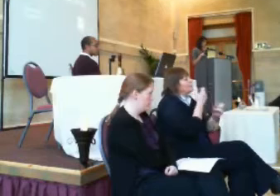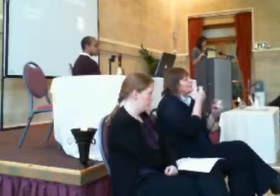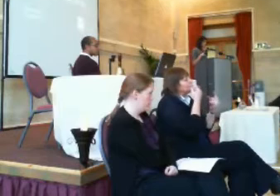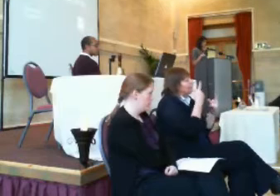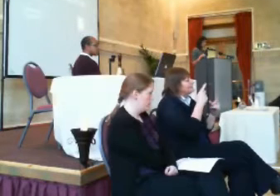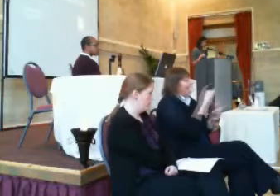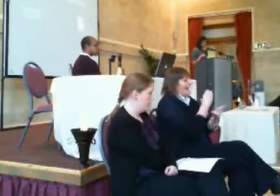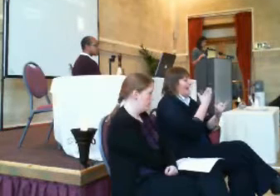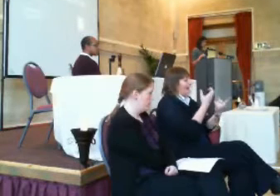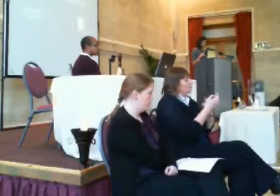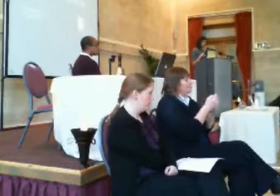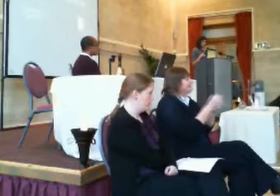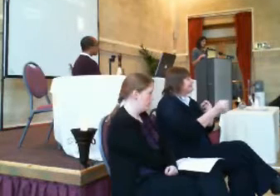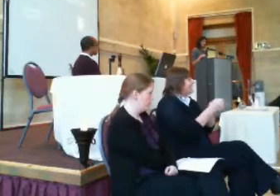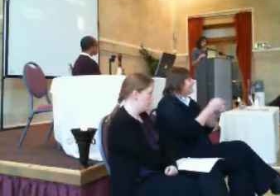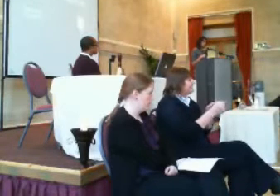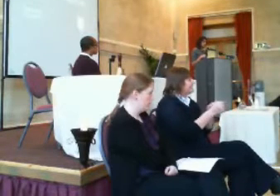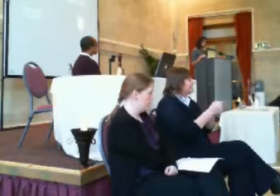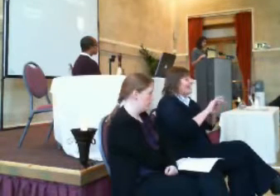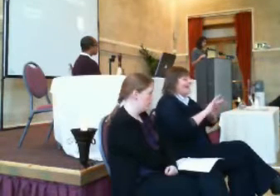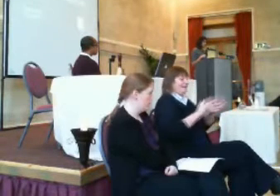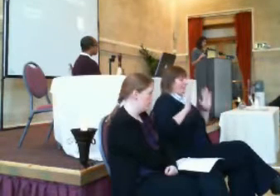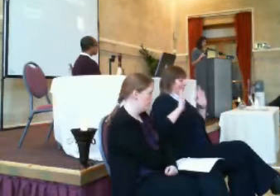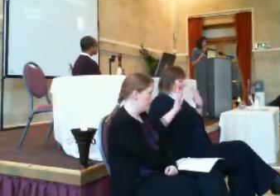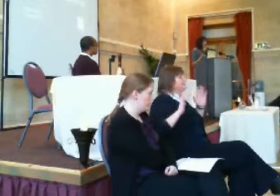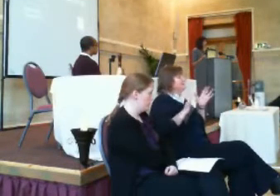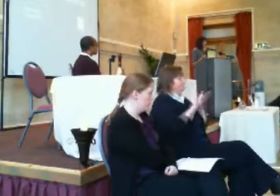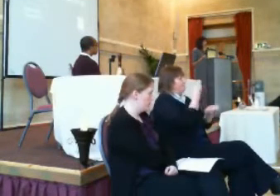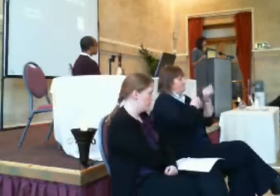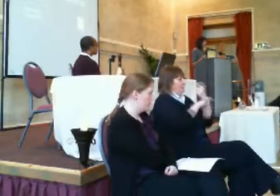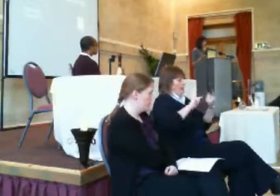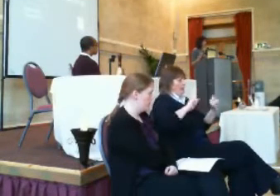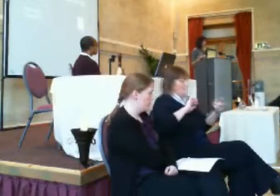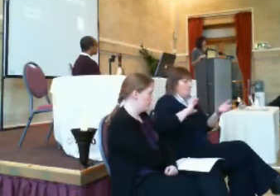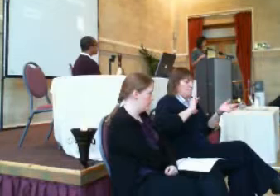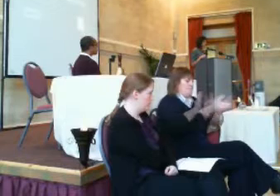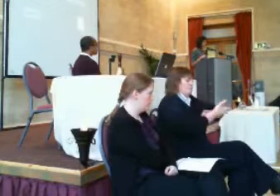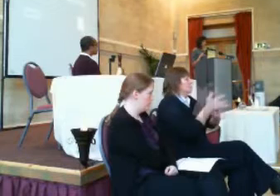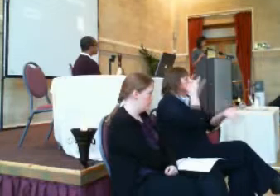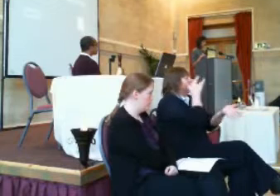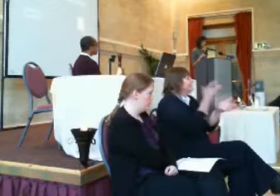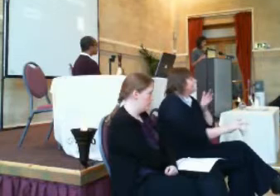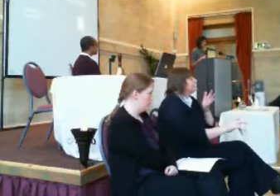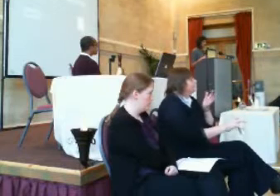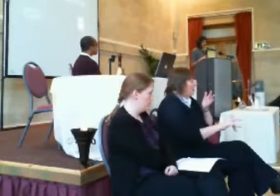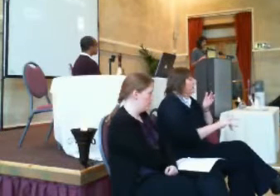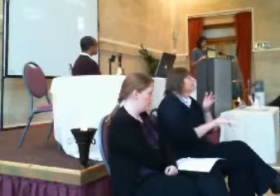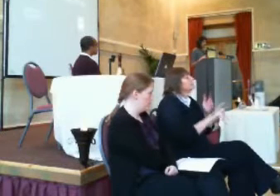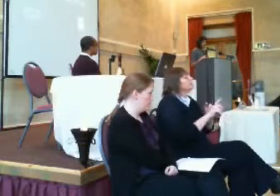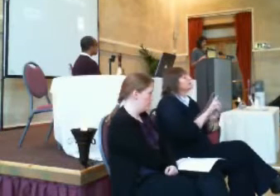tensions, if unchallenged, can lead to violence and genocide, what the perpetrators and abusers have.